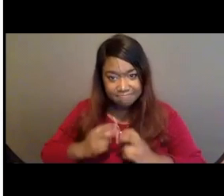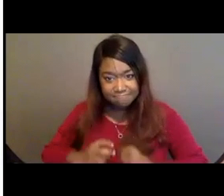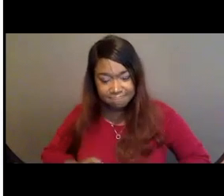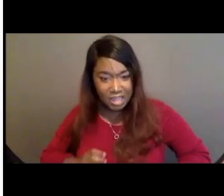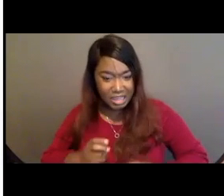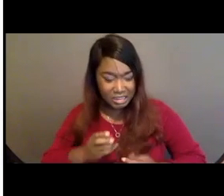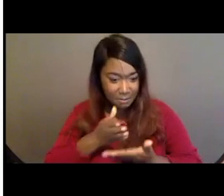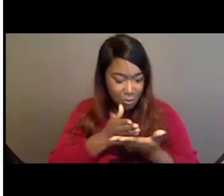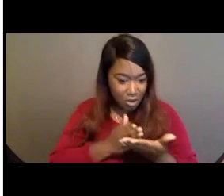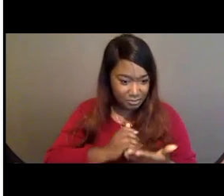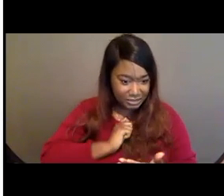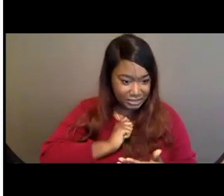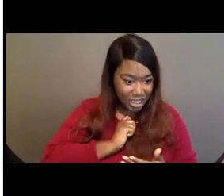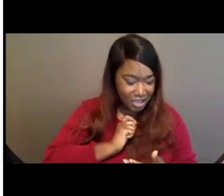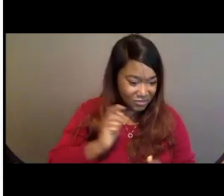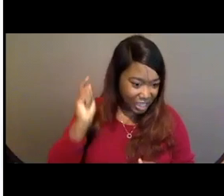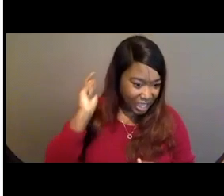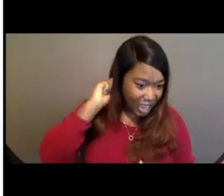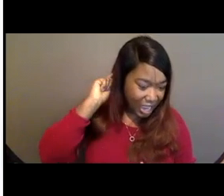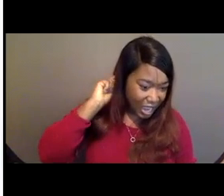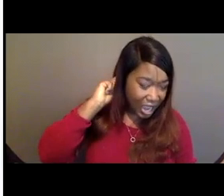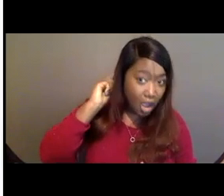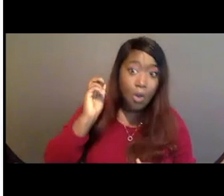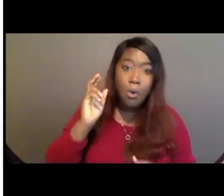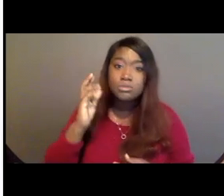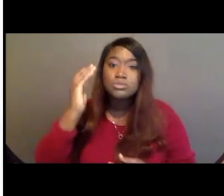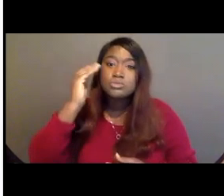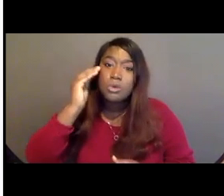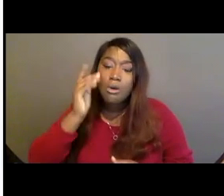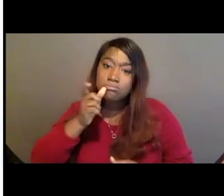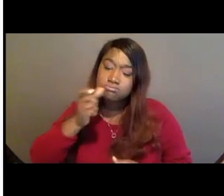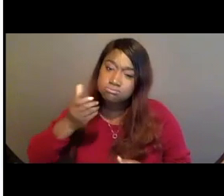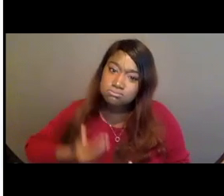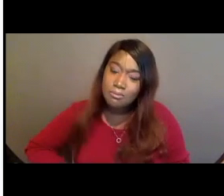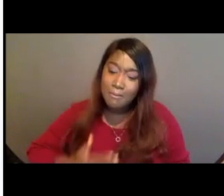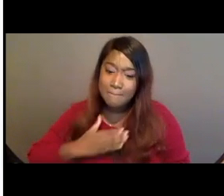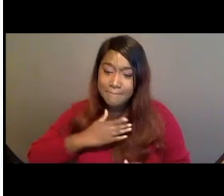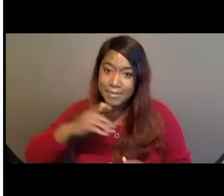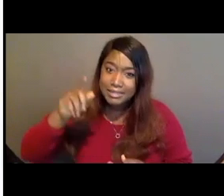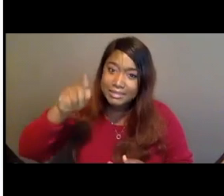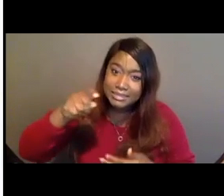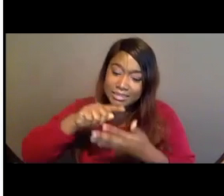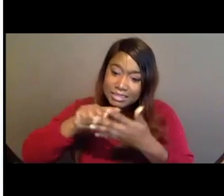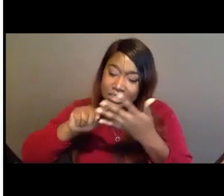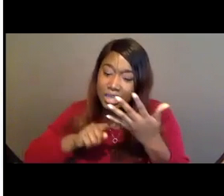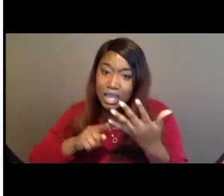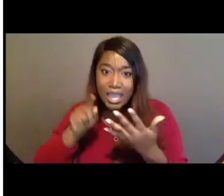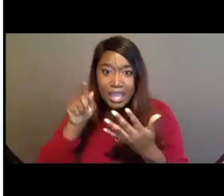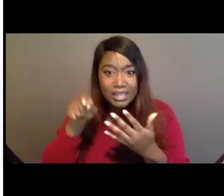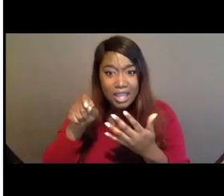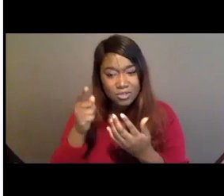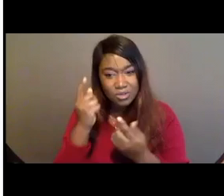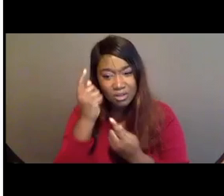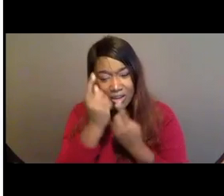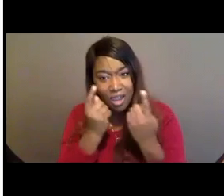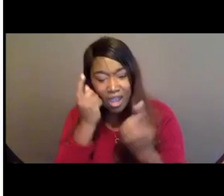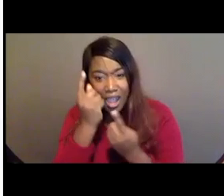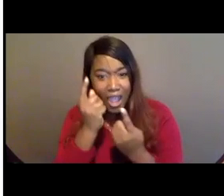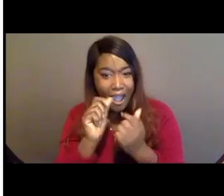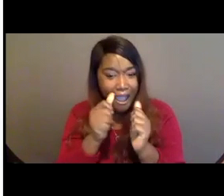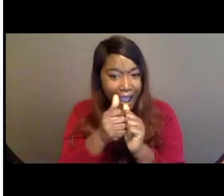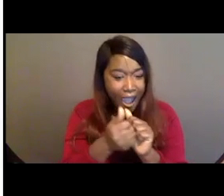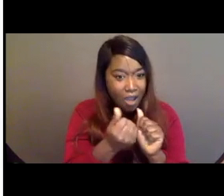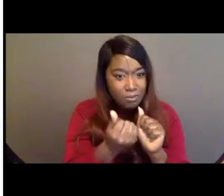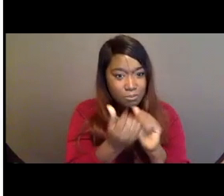ourselves, but just a knowing of ourselves and knowing what our needs are and sort of ascertaining what ways can we have